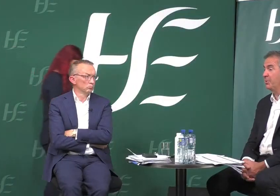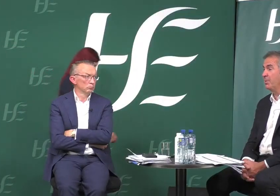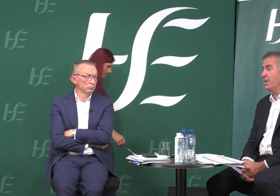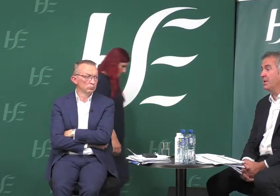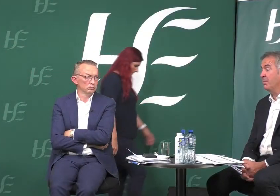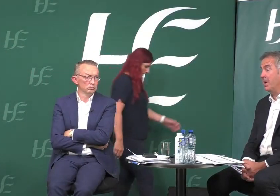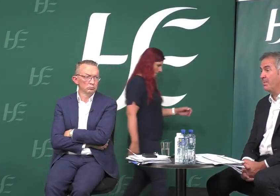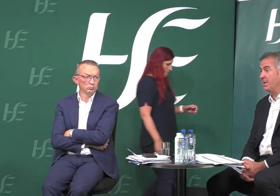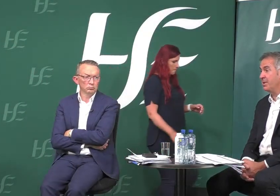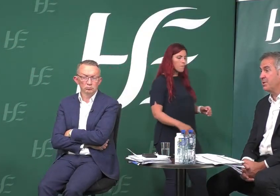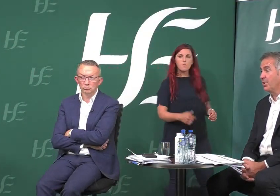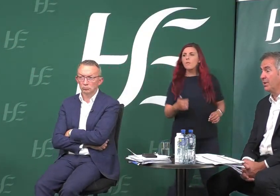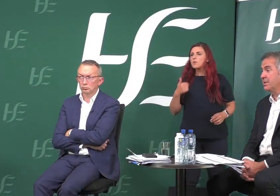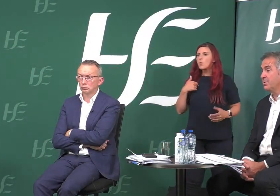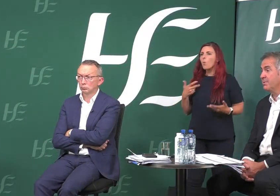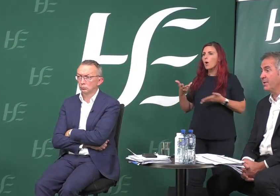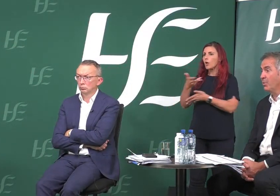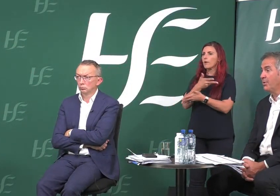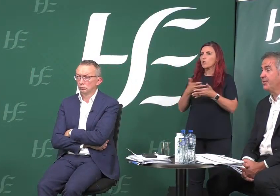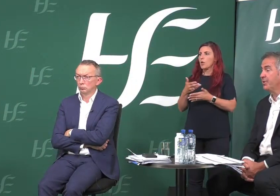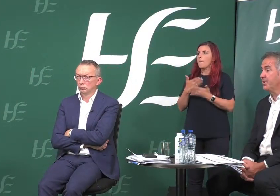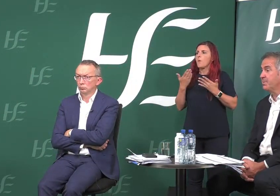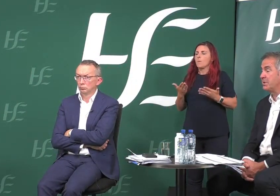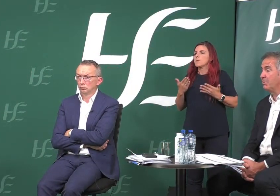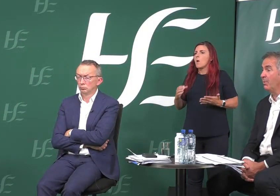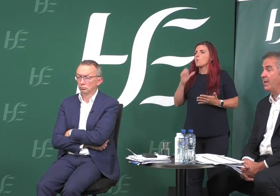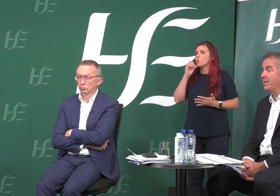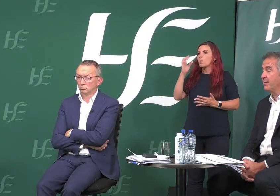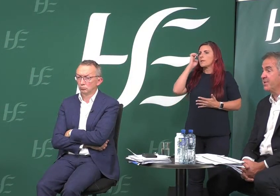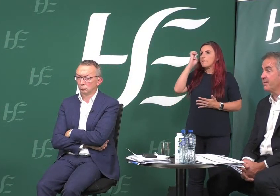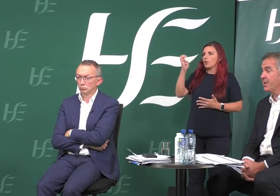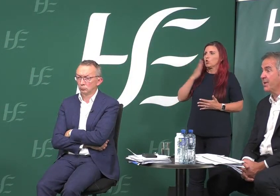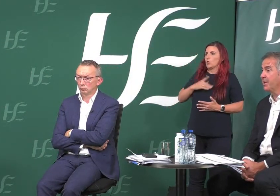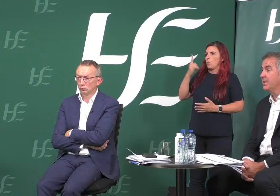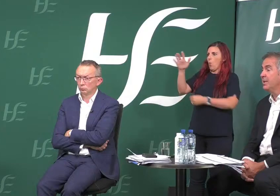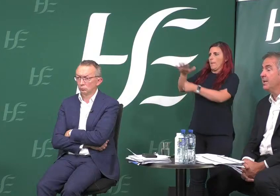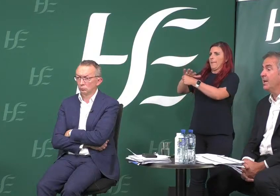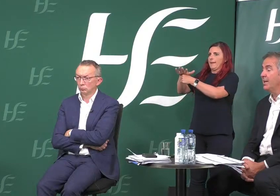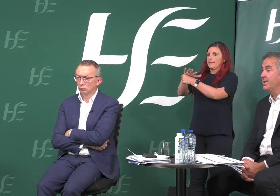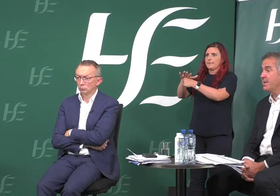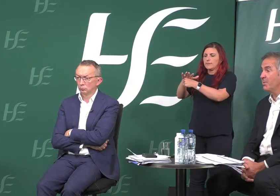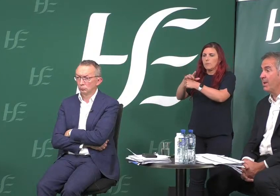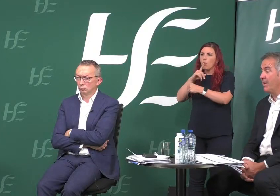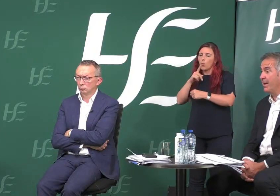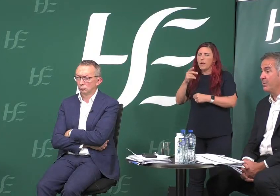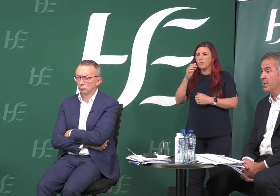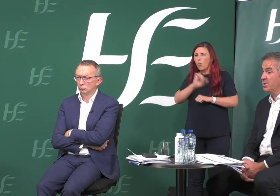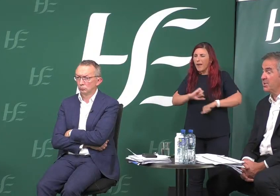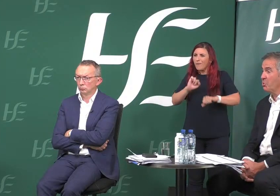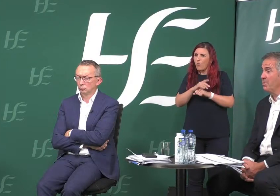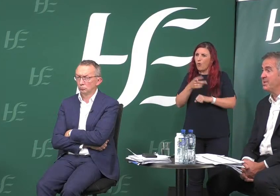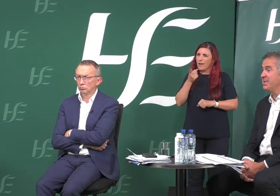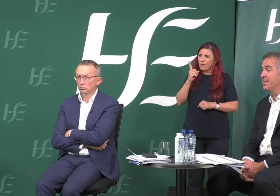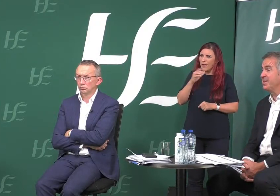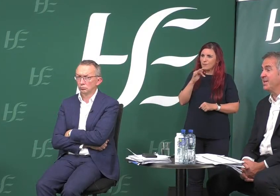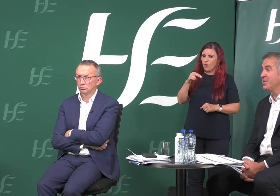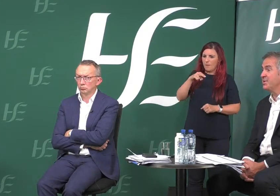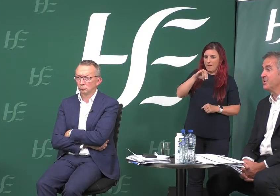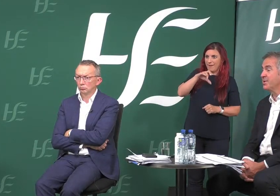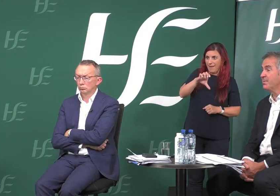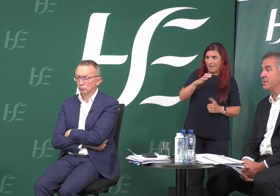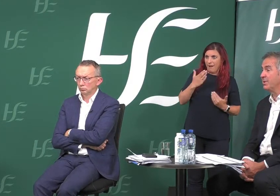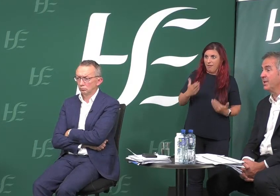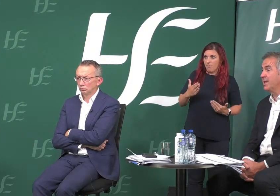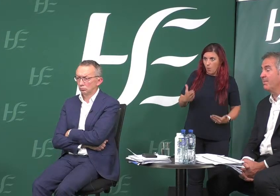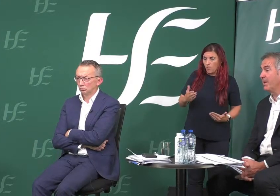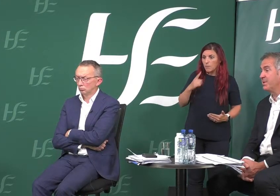like what the mix would be, and it may not be that it's all exclusively one. So I suppose, look, we'll wait the advice from NIAC and the team are planning that out actually at the moment in a session,